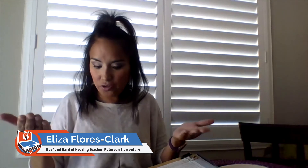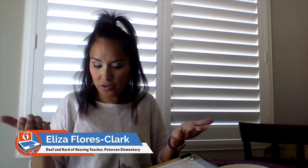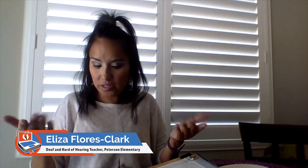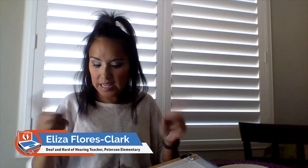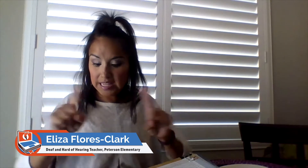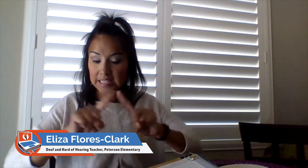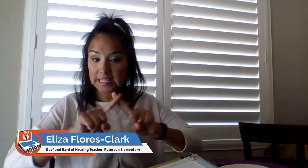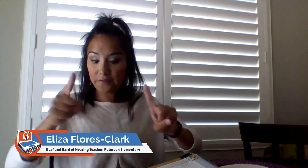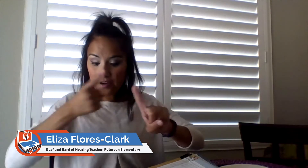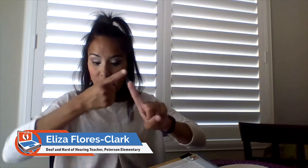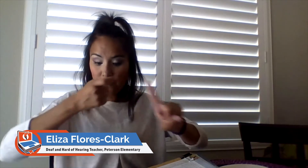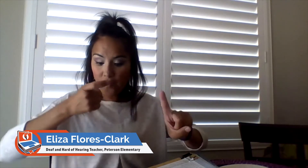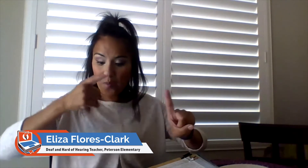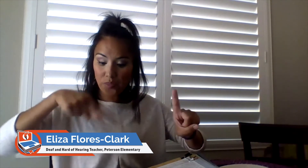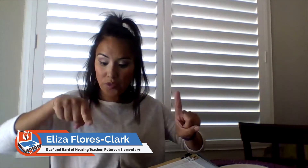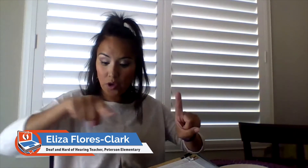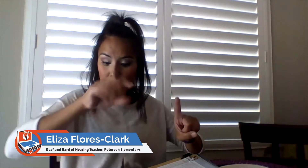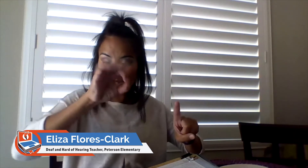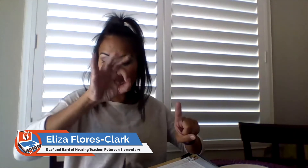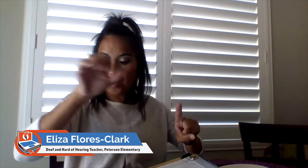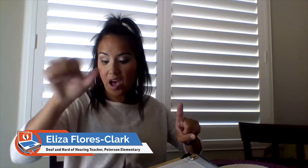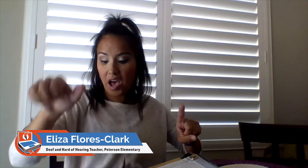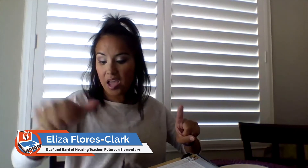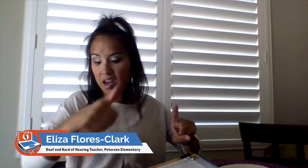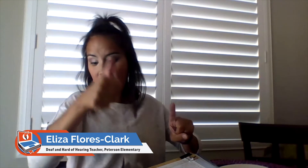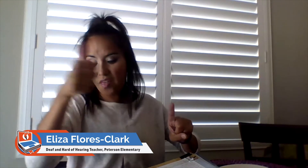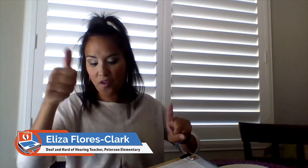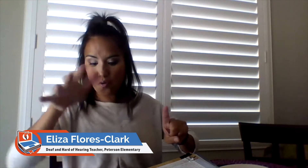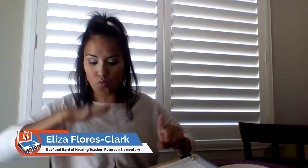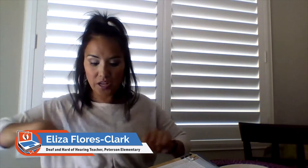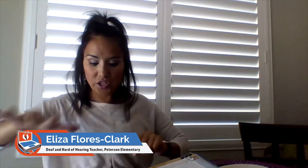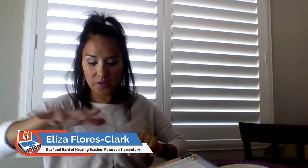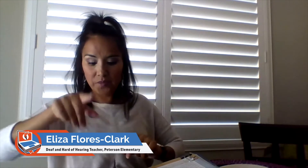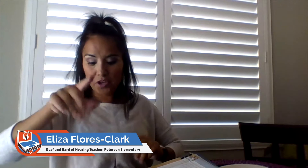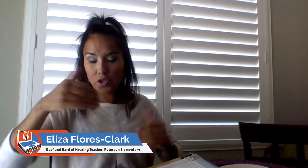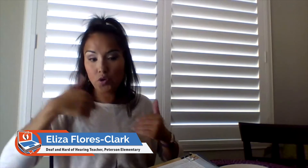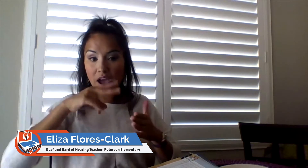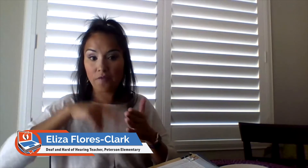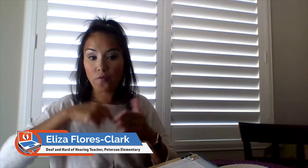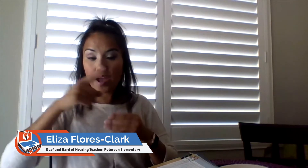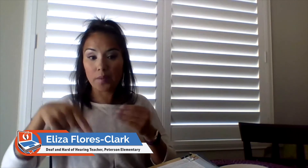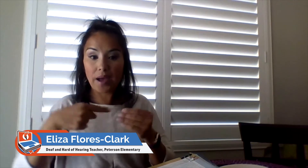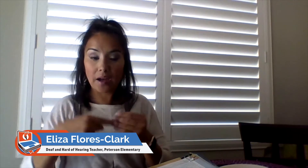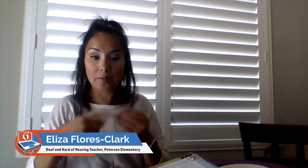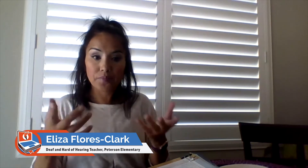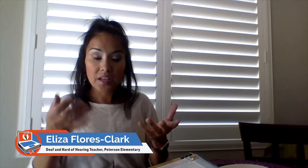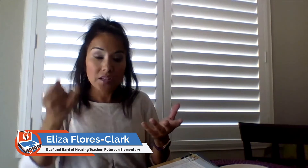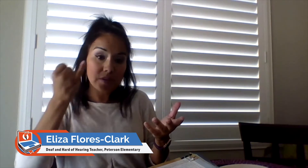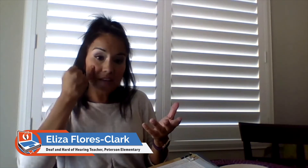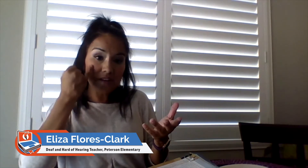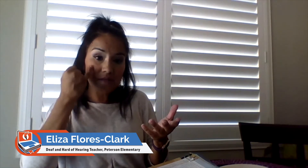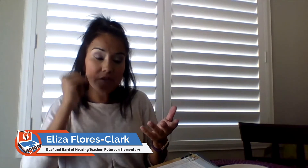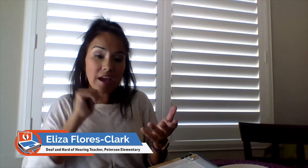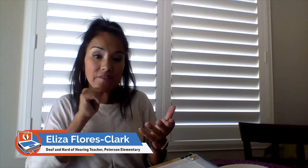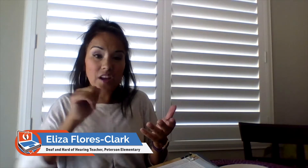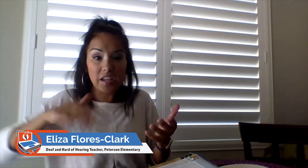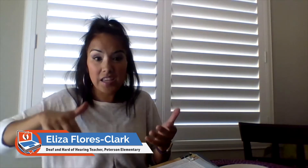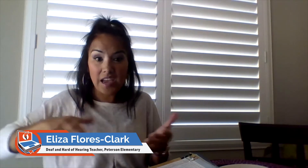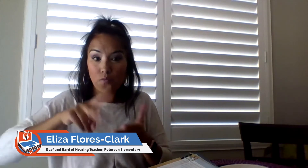features different from those of the region you have read about? If you have not yet read